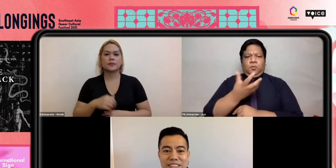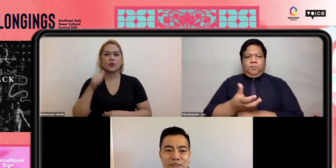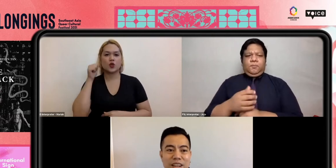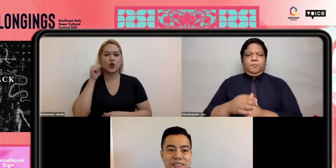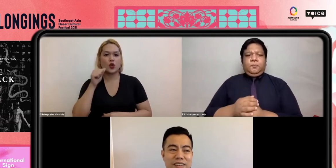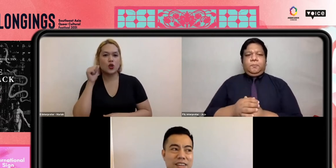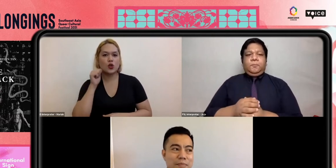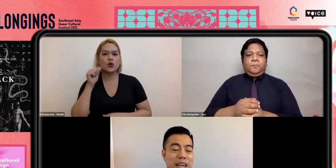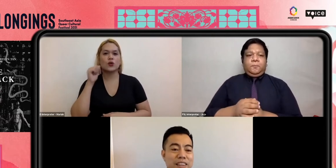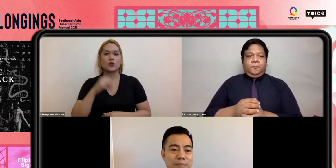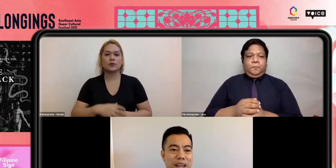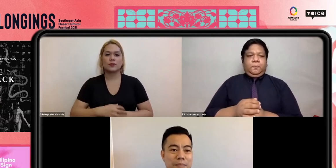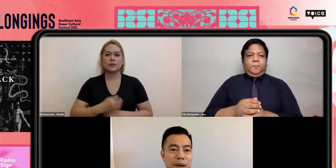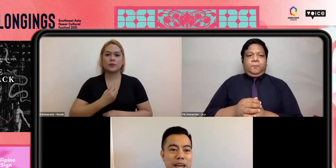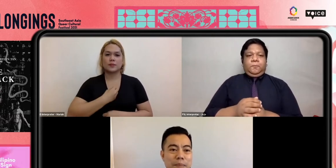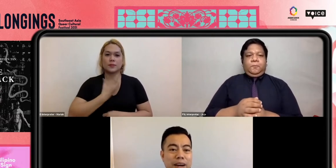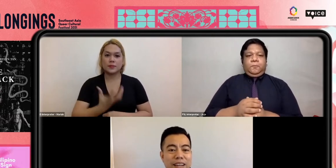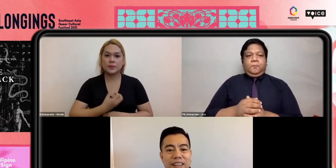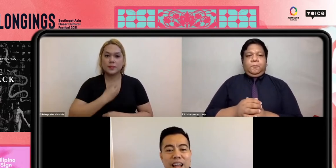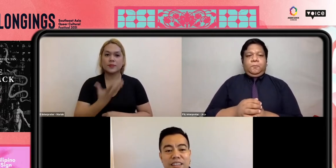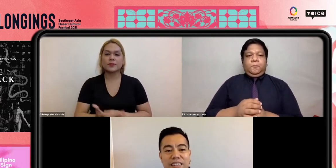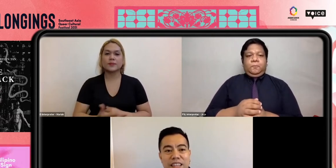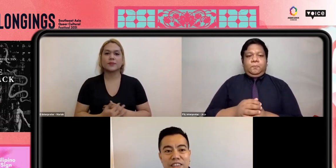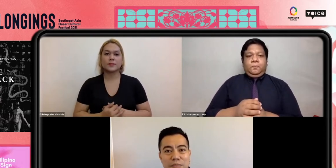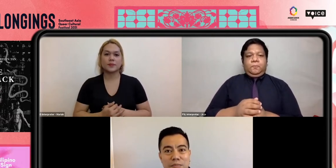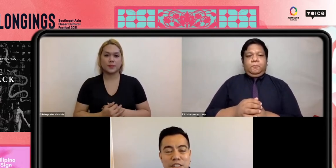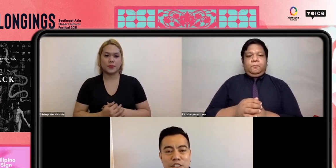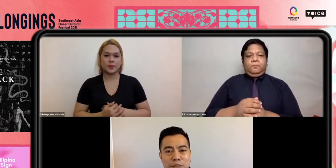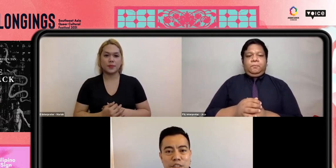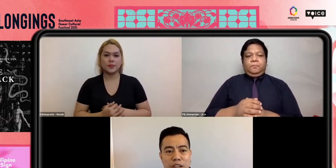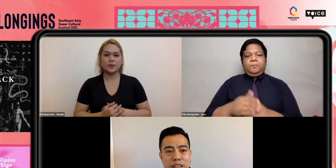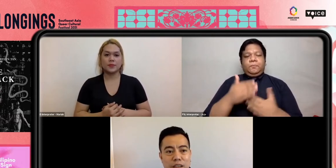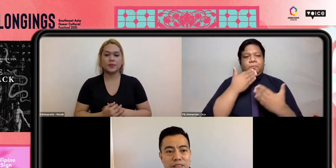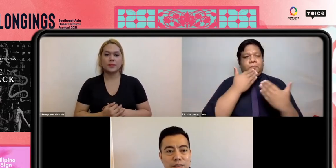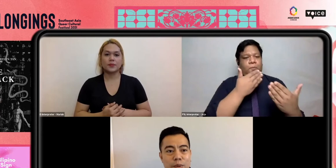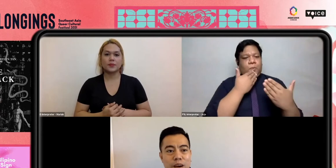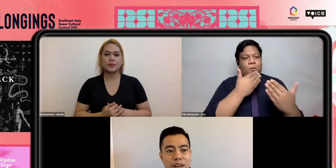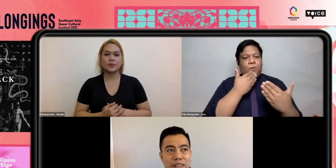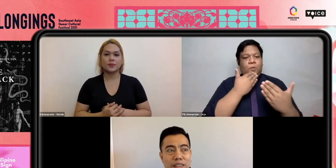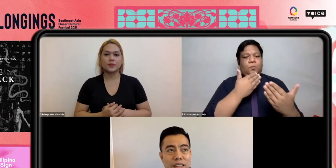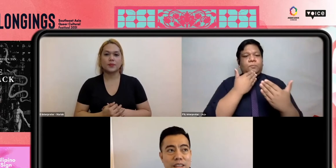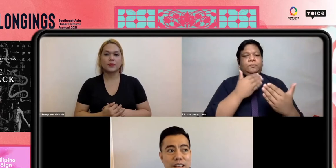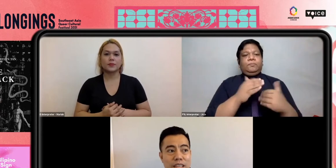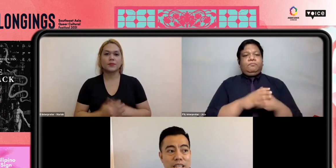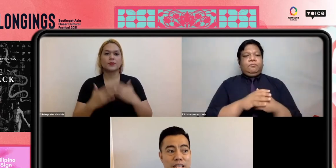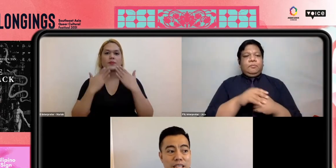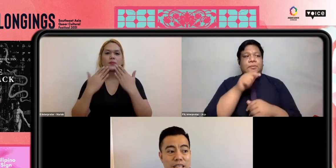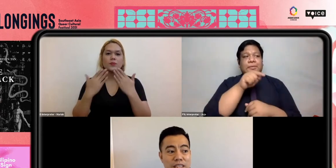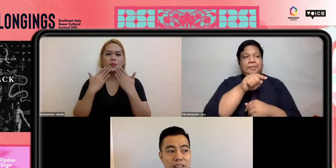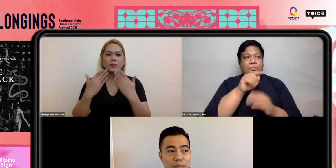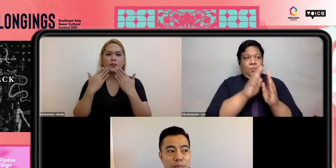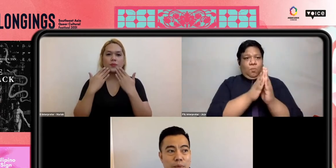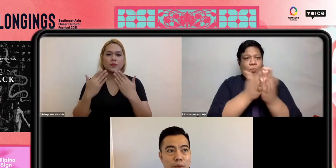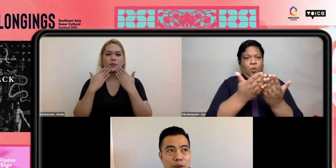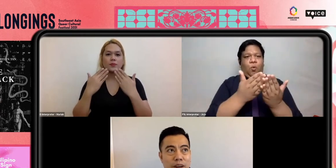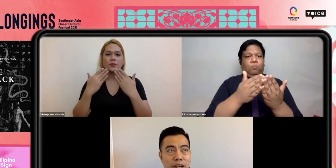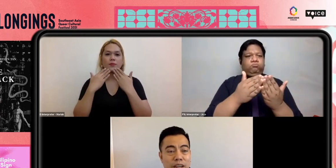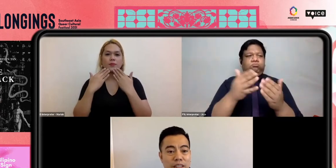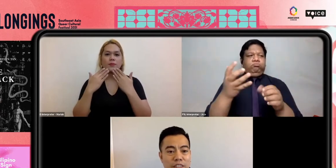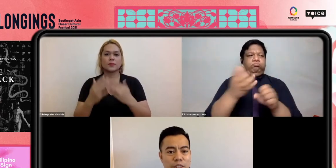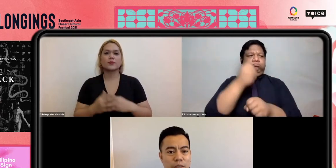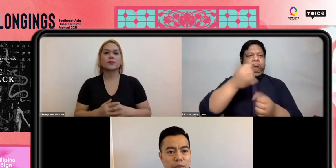Yes. So that's Gaze Back by Marilyn Tan. Thank you so much. Which I think also won the